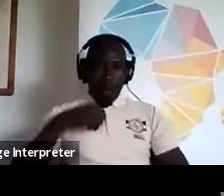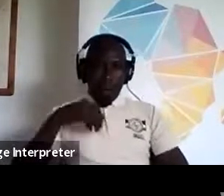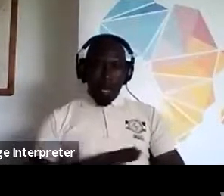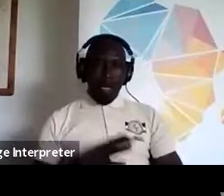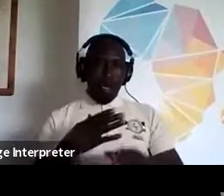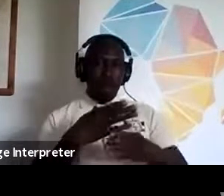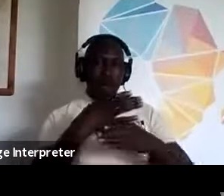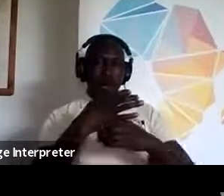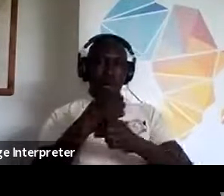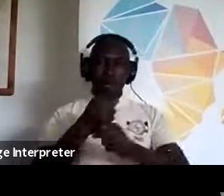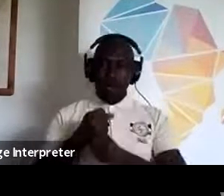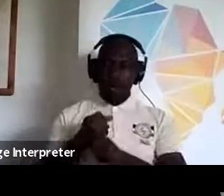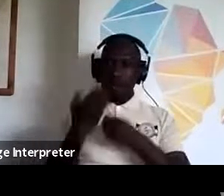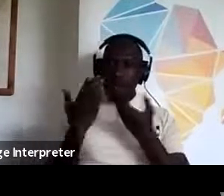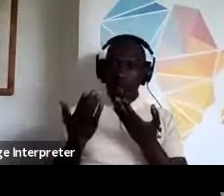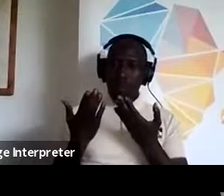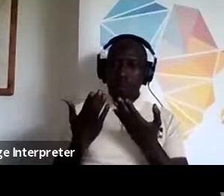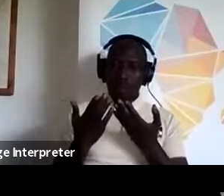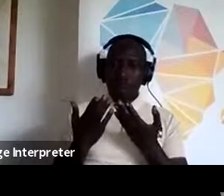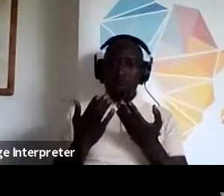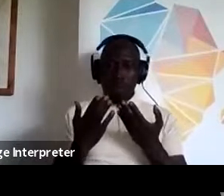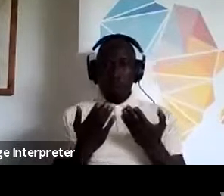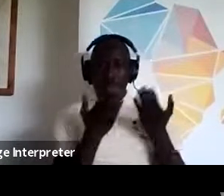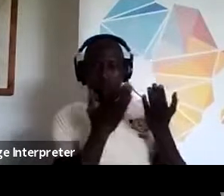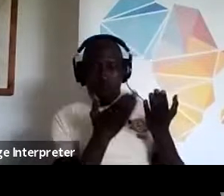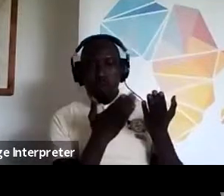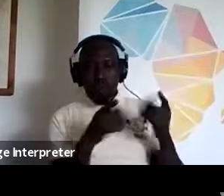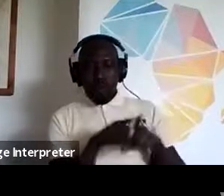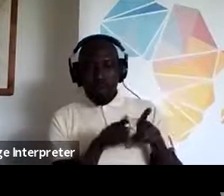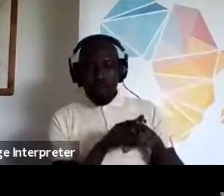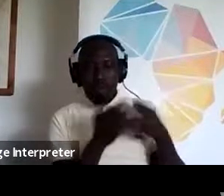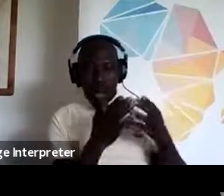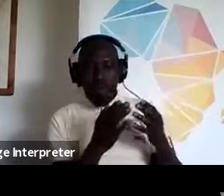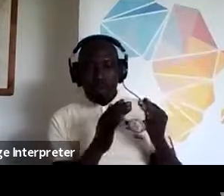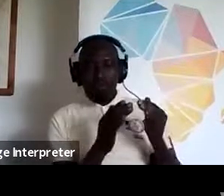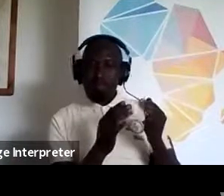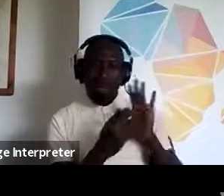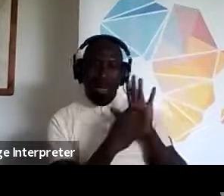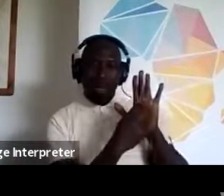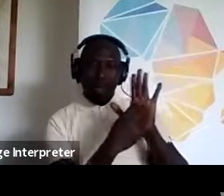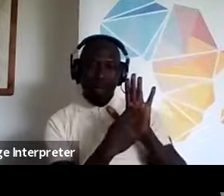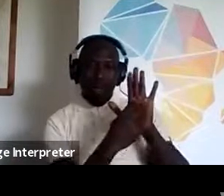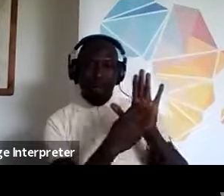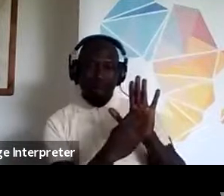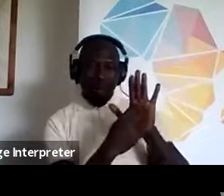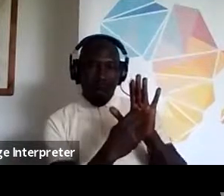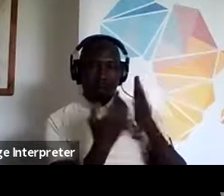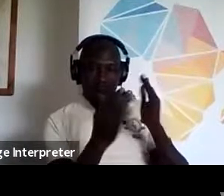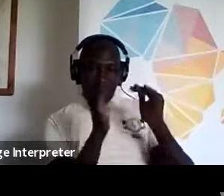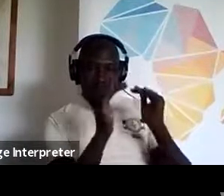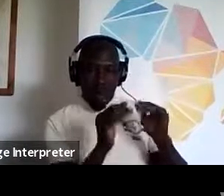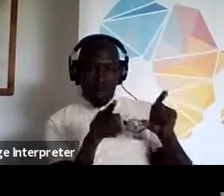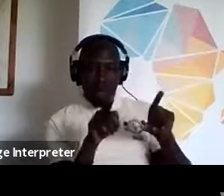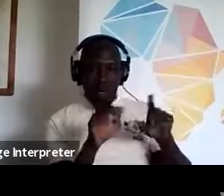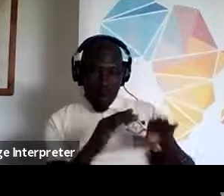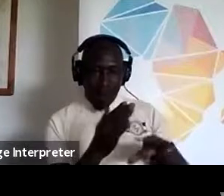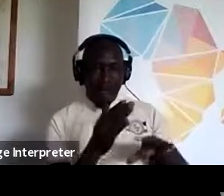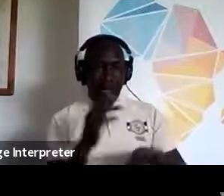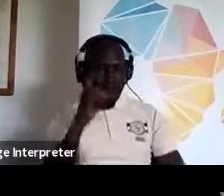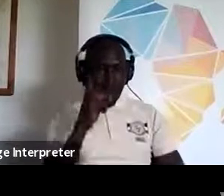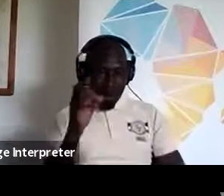organizations and have them as models. Then after government can take on